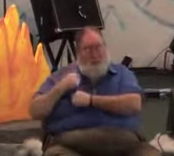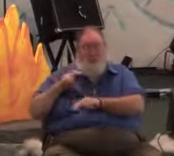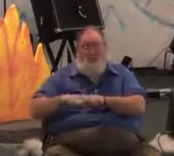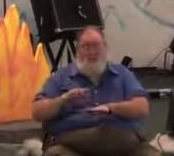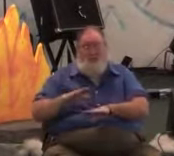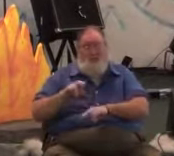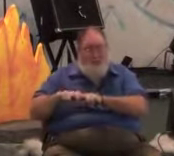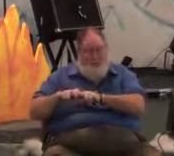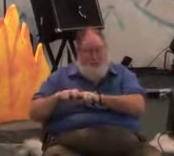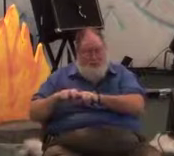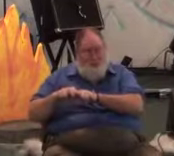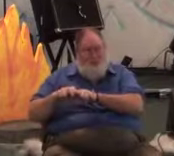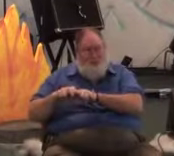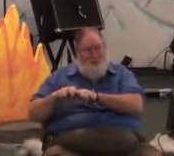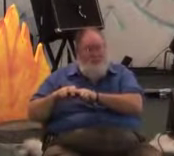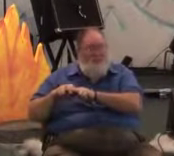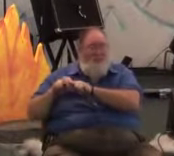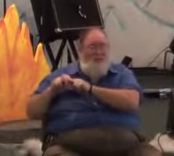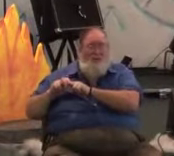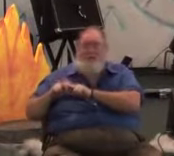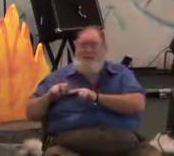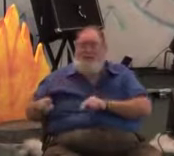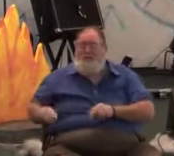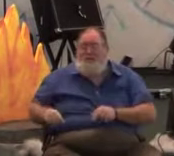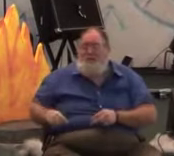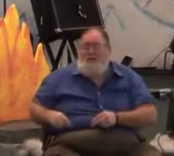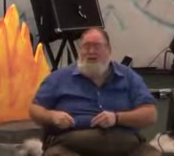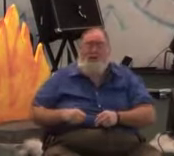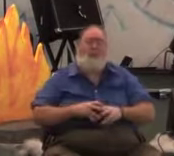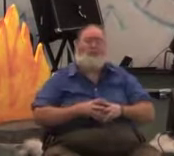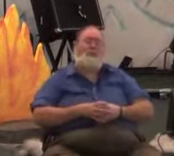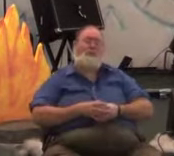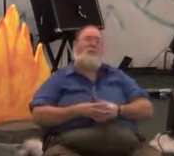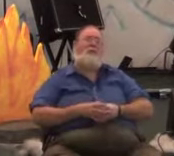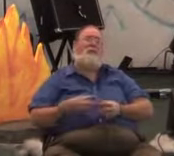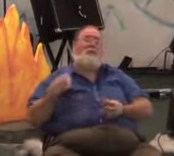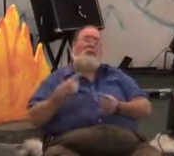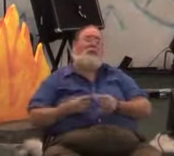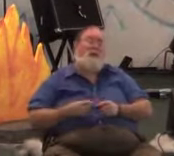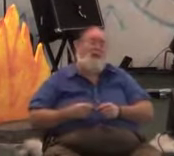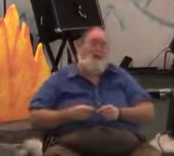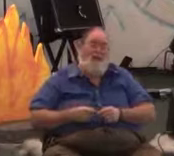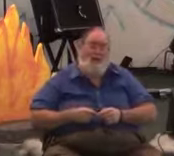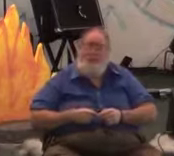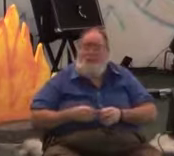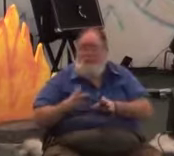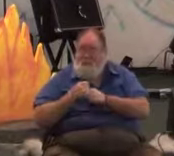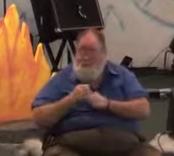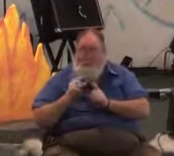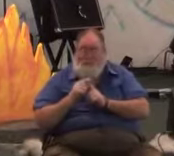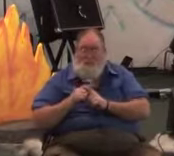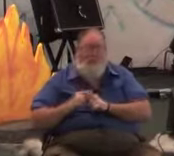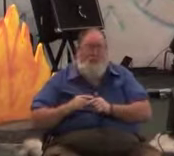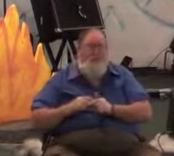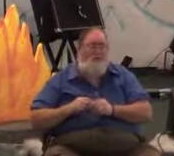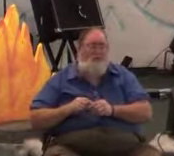till they bring back the word they're all dead. And he don't care how many Roman soldiers got killed in the process. He's just sitting there on